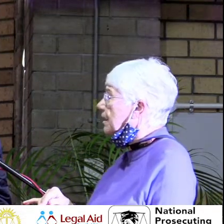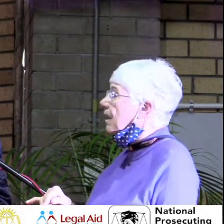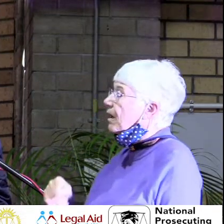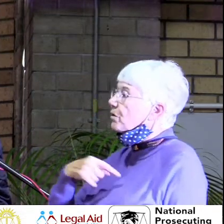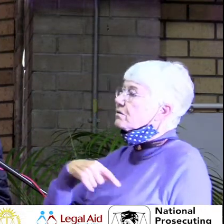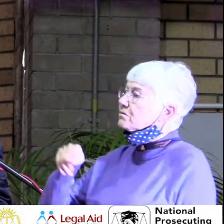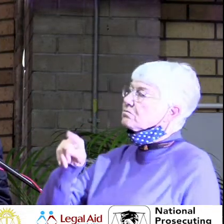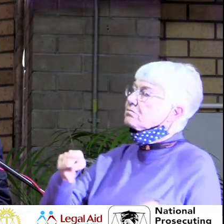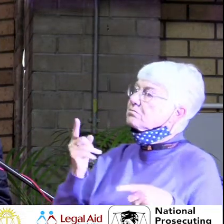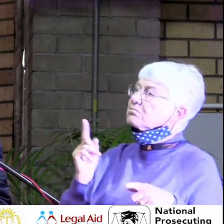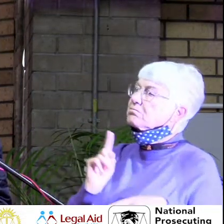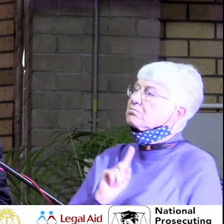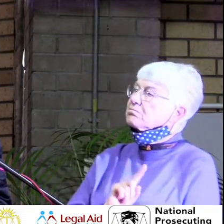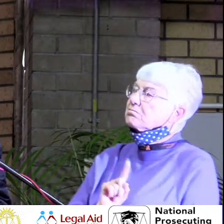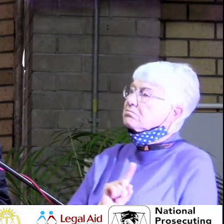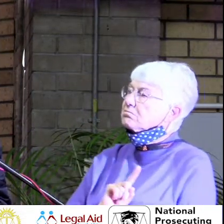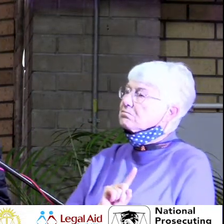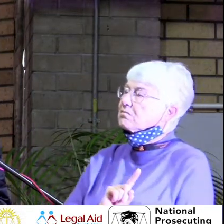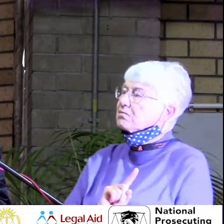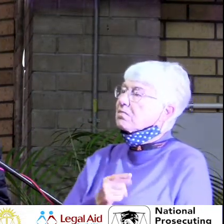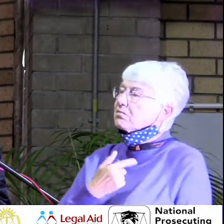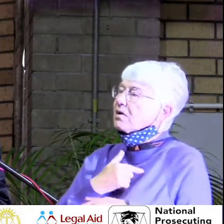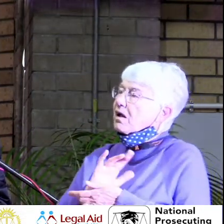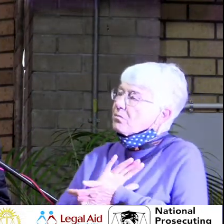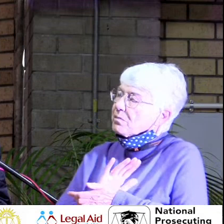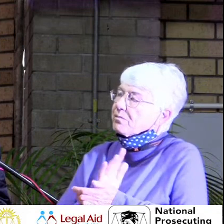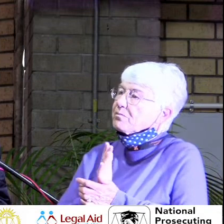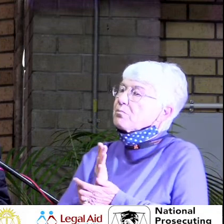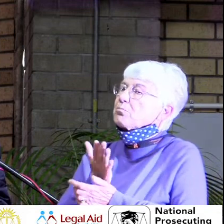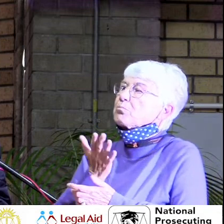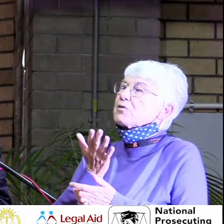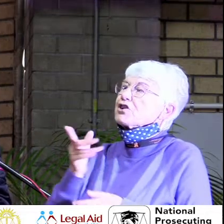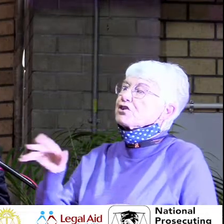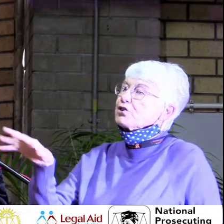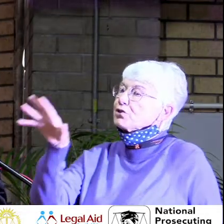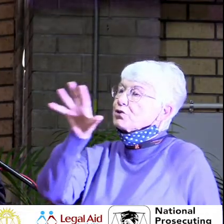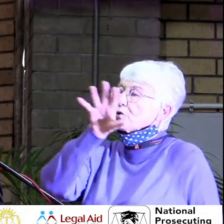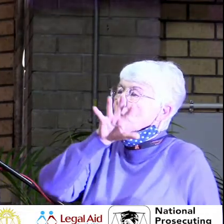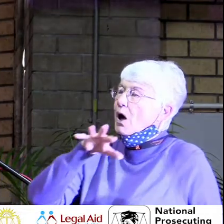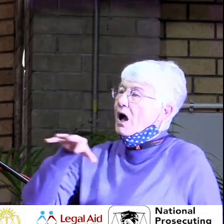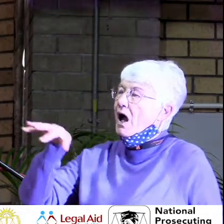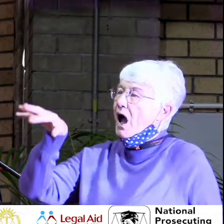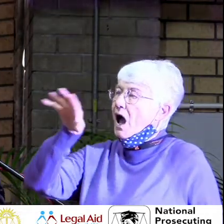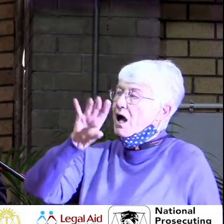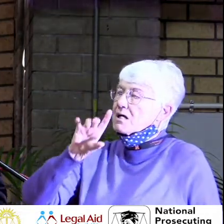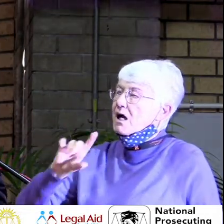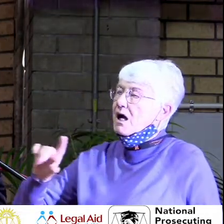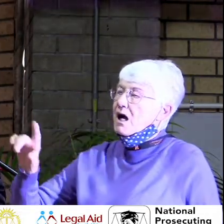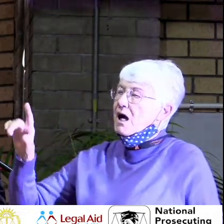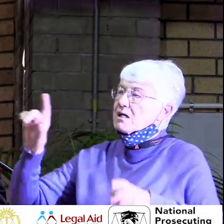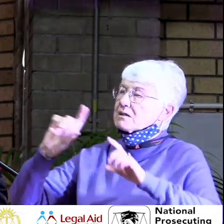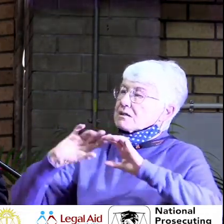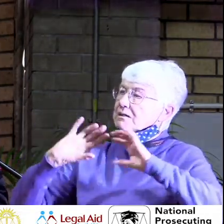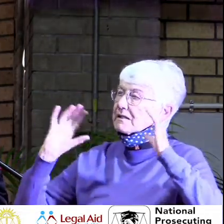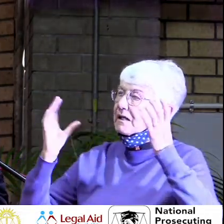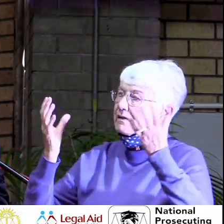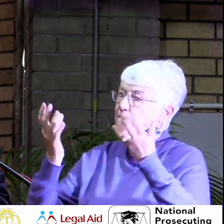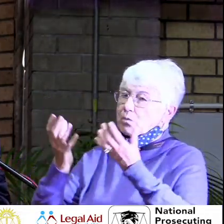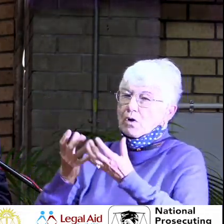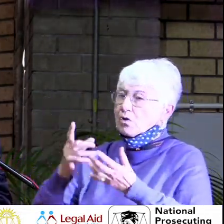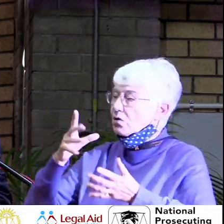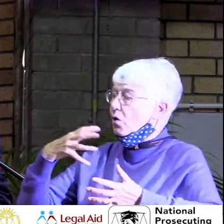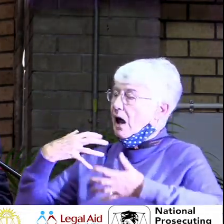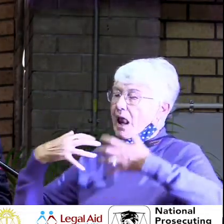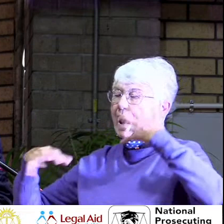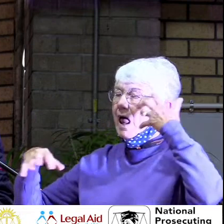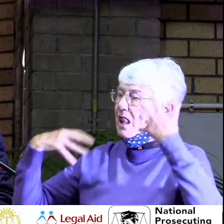and appreciate you as a community. You are a very vibrant community. The way you are so tempting, we may want